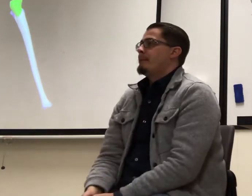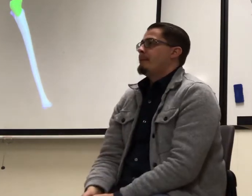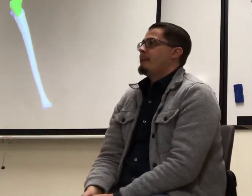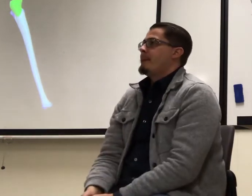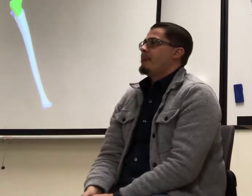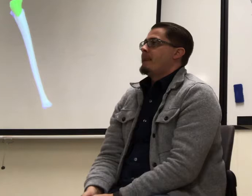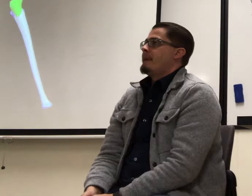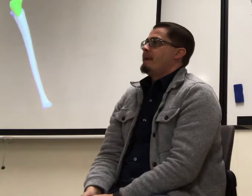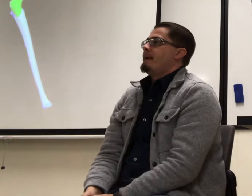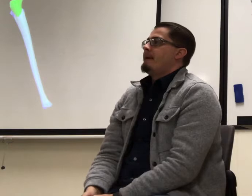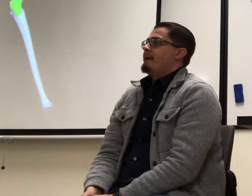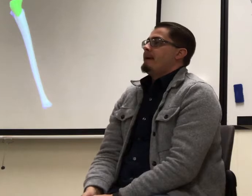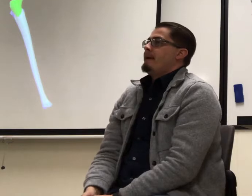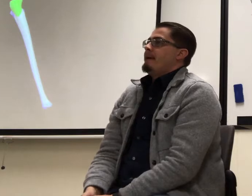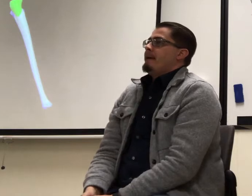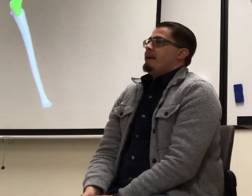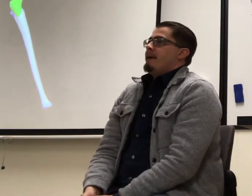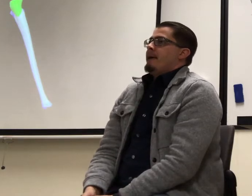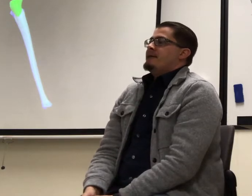inserts.